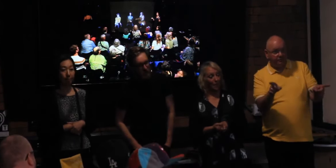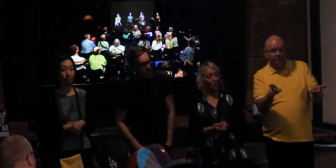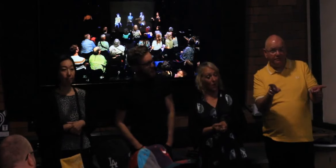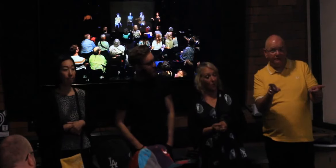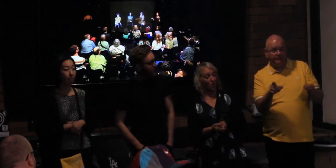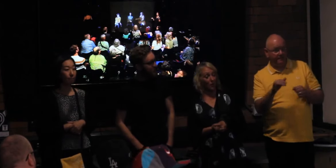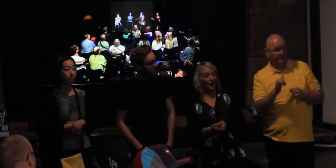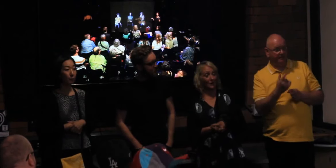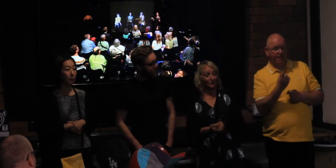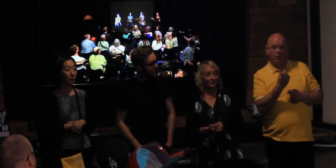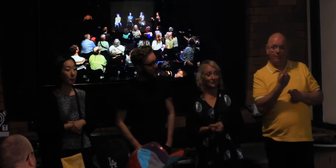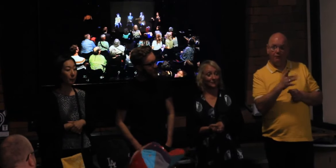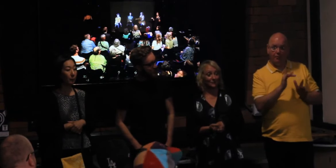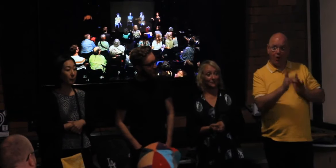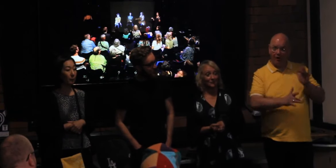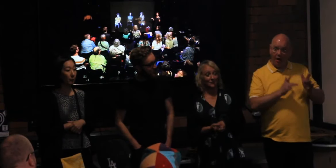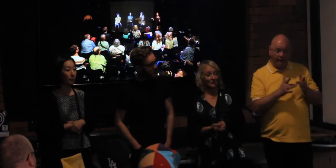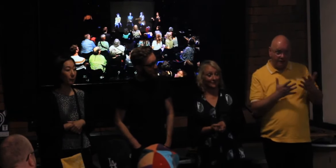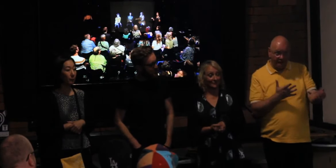Or maybe one more online?